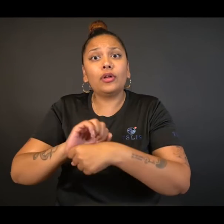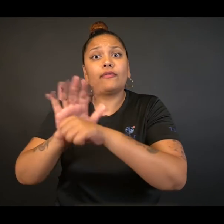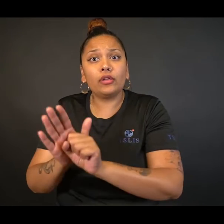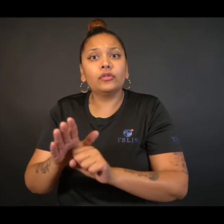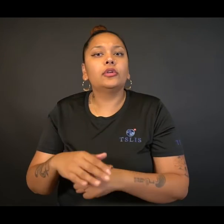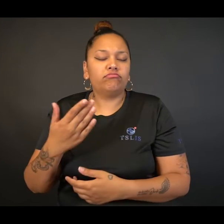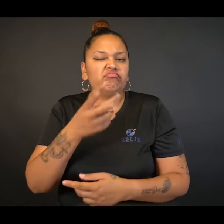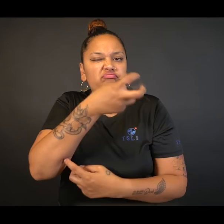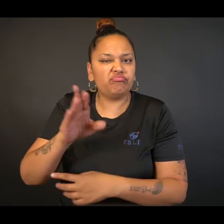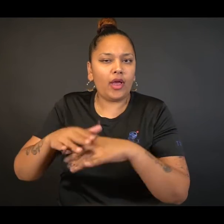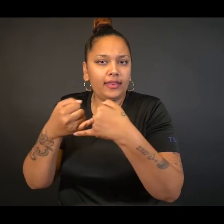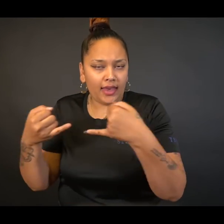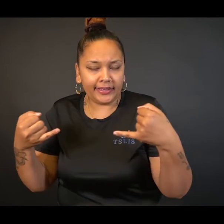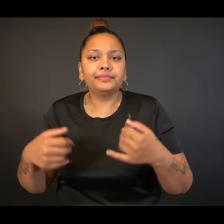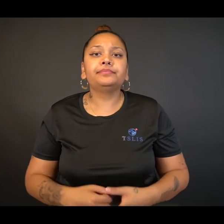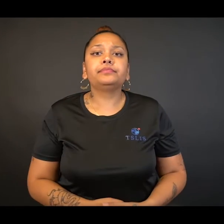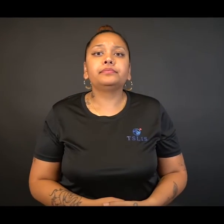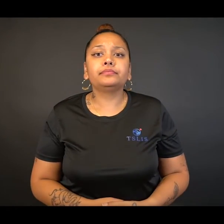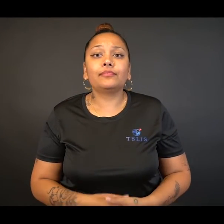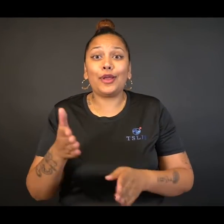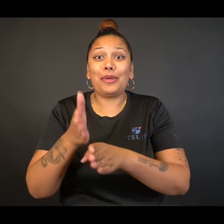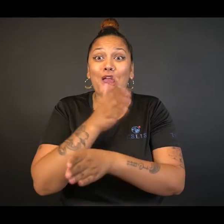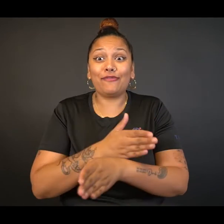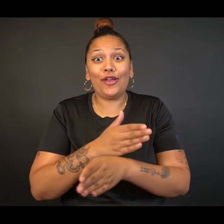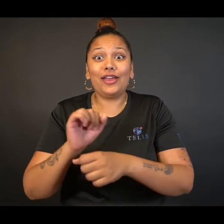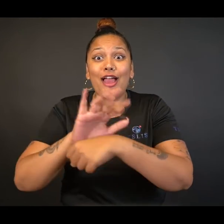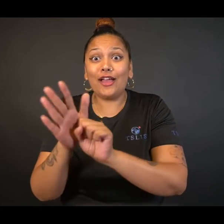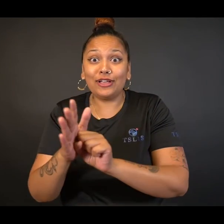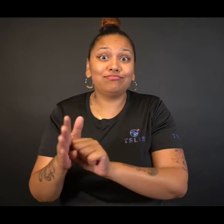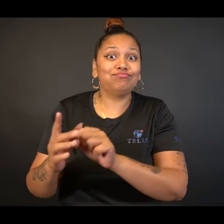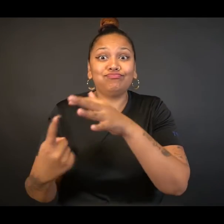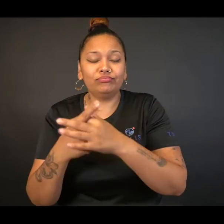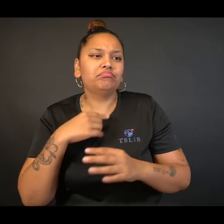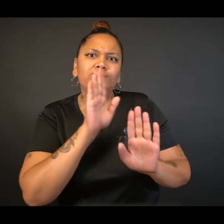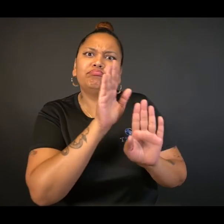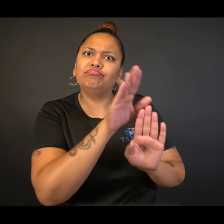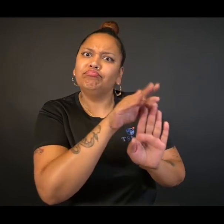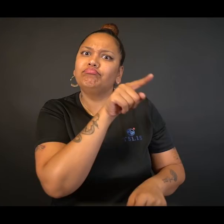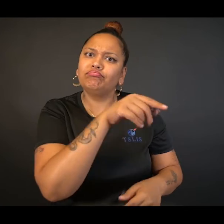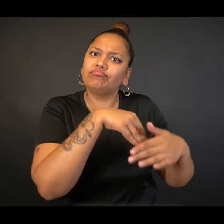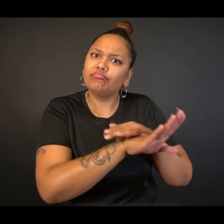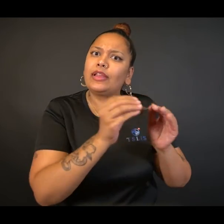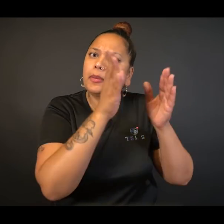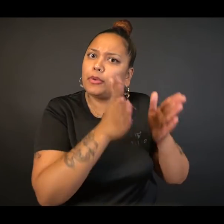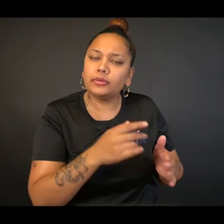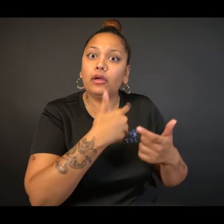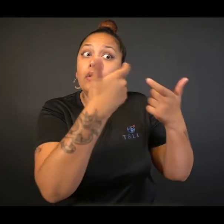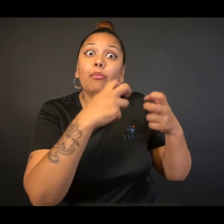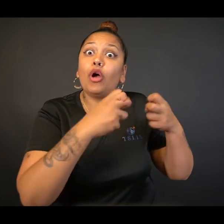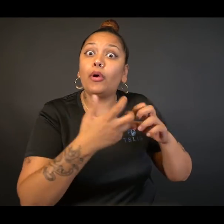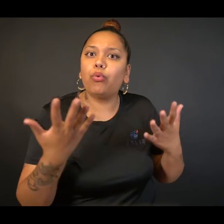online. But when I was going to church in person, the biggest problem I had was